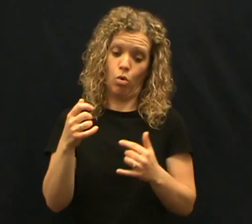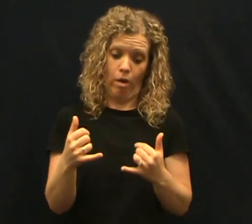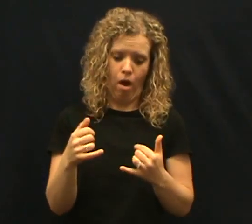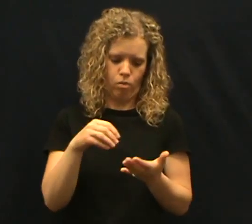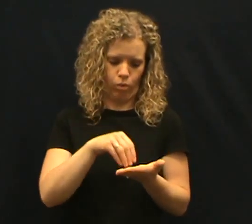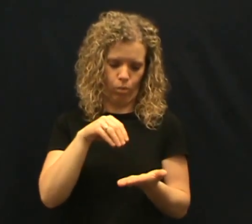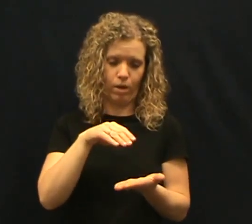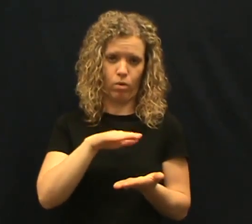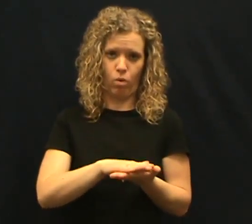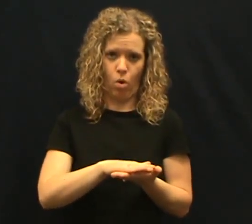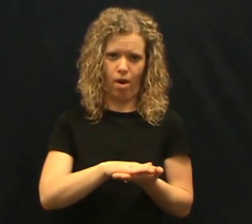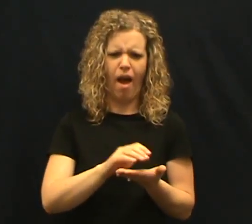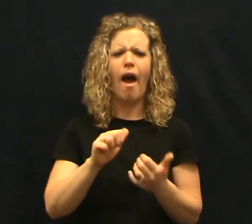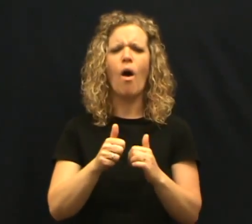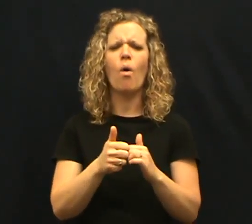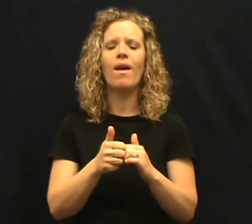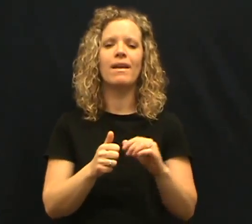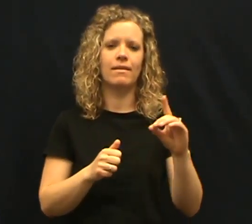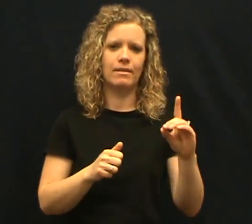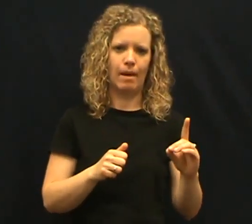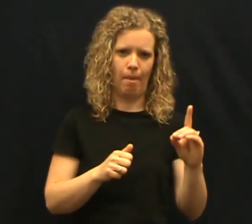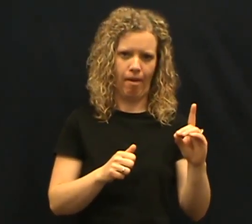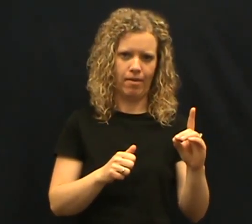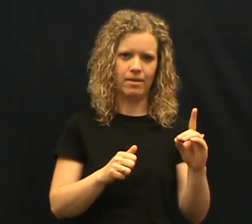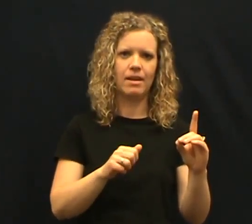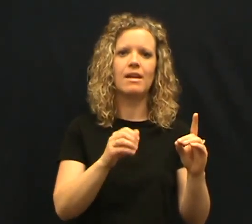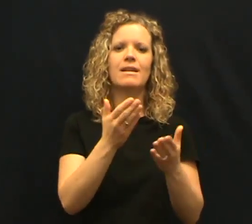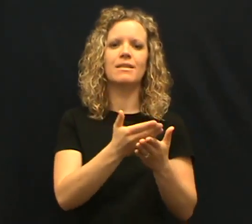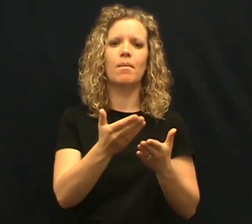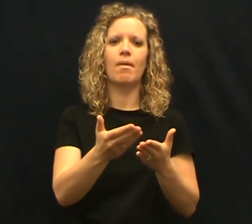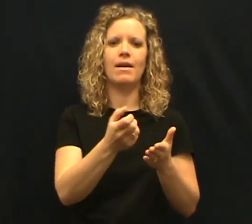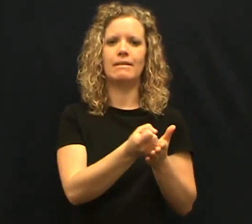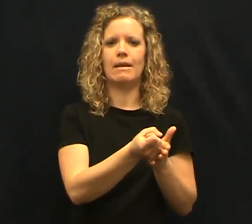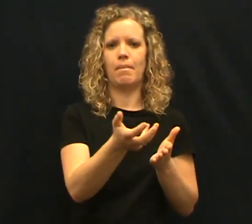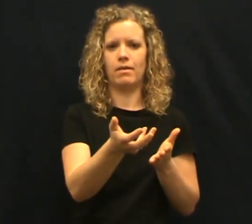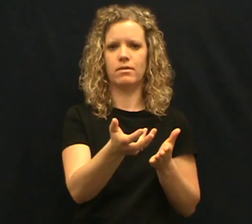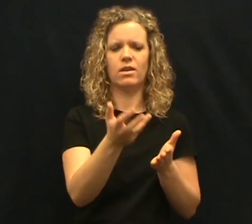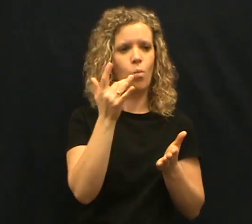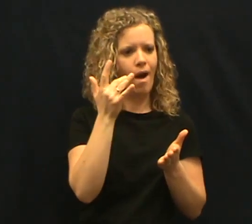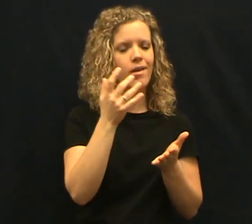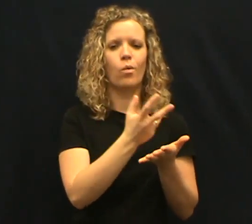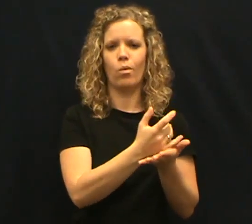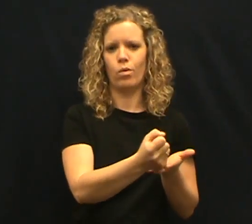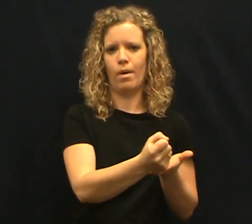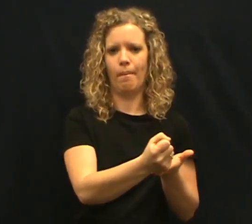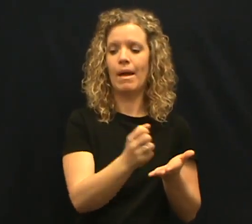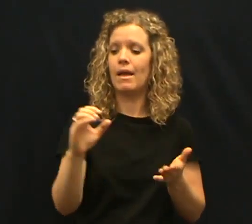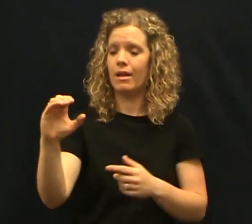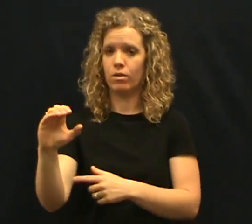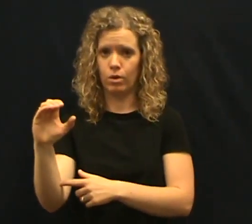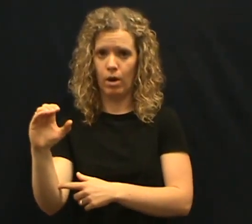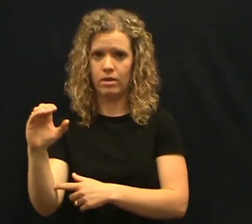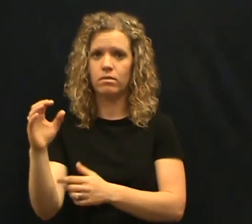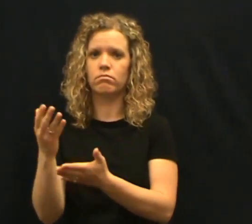record that with the debit to supplies expense because we've used them up, and a credit to the supplies account,